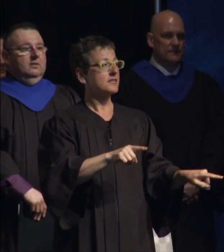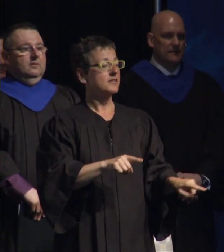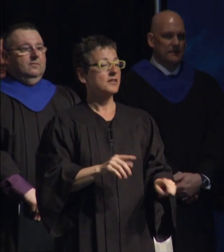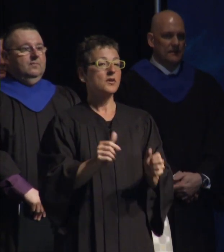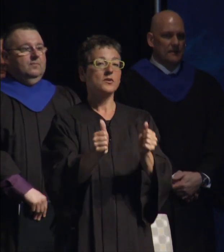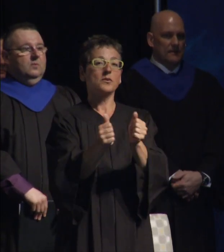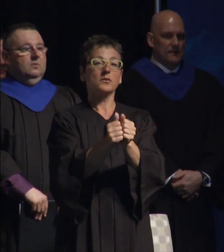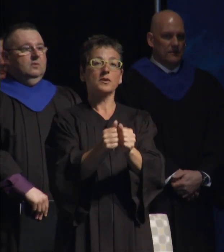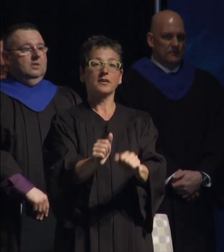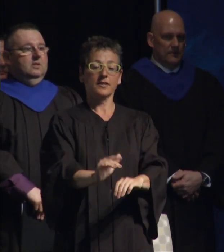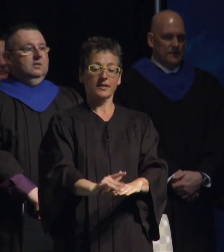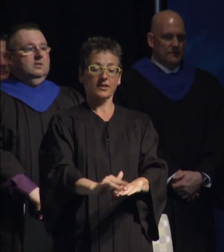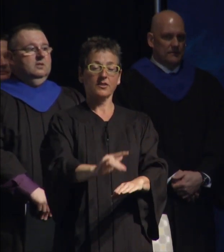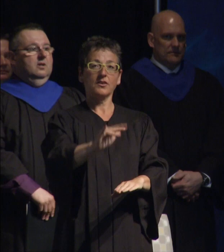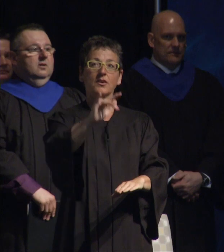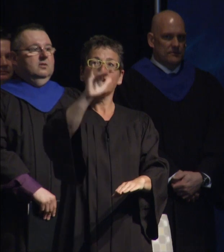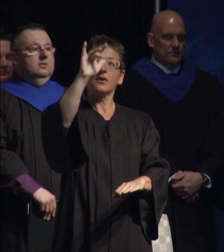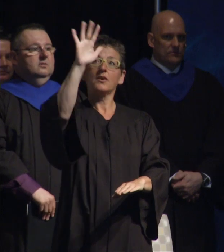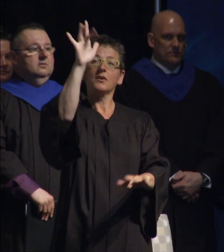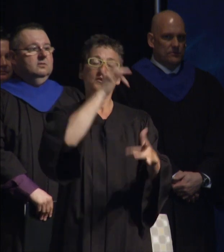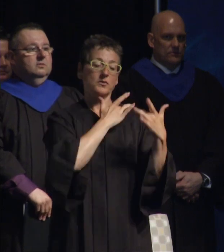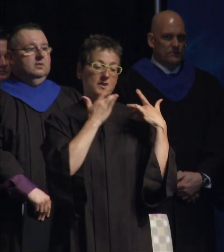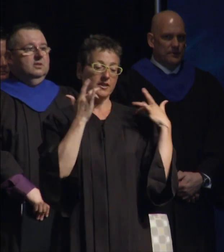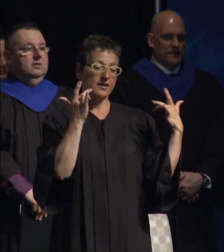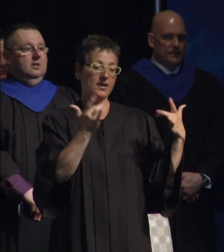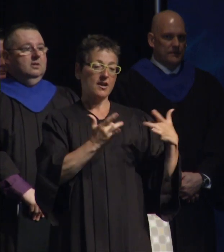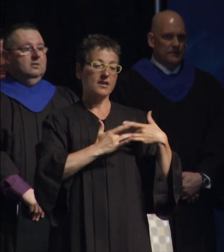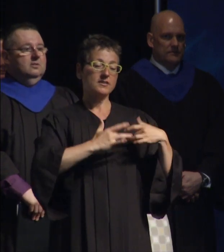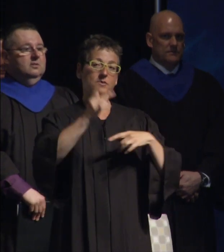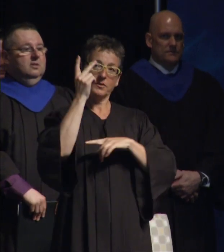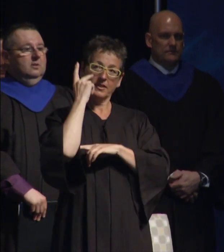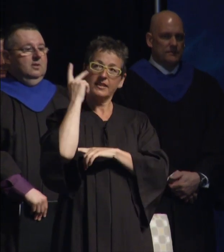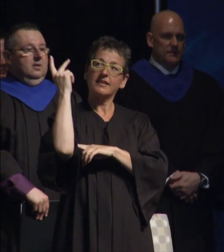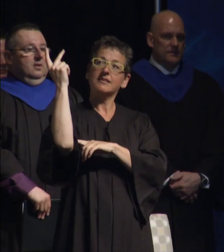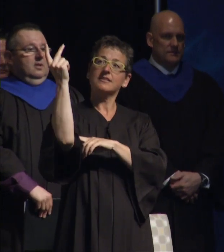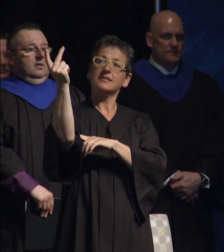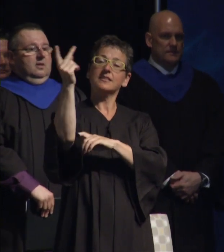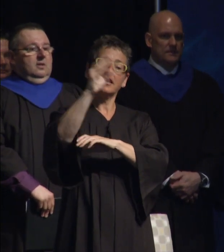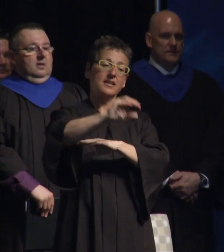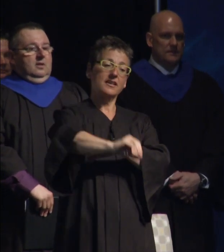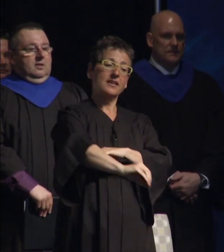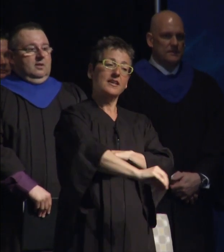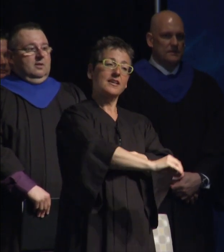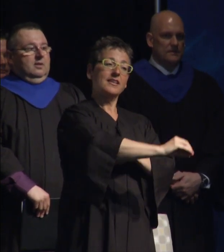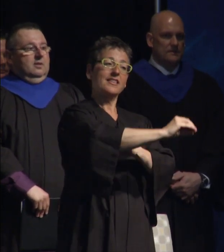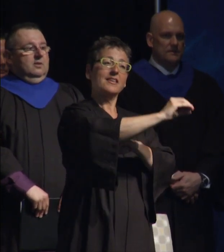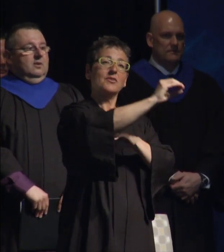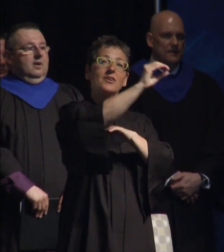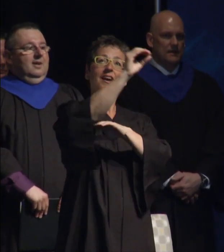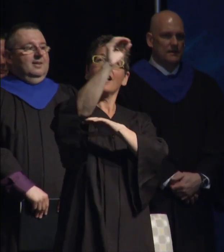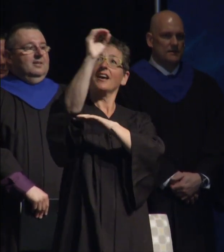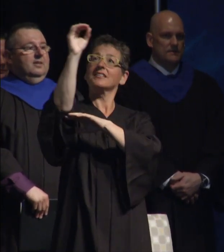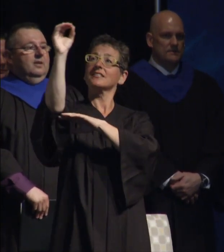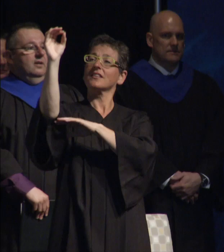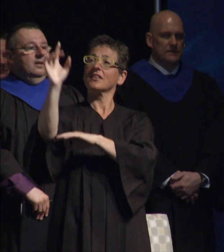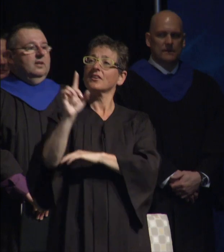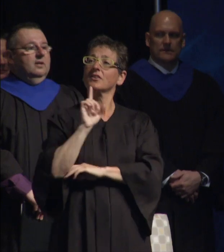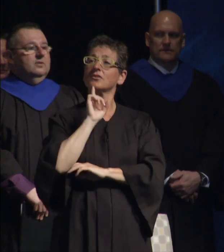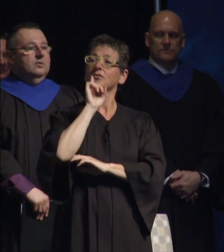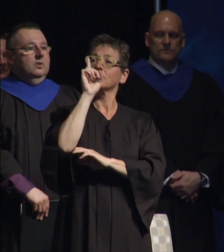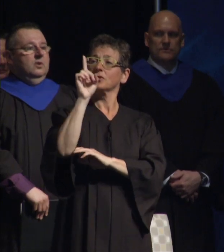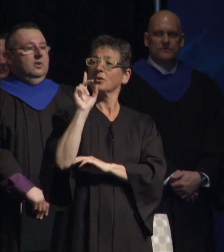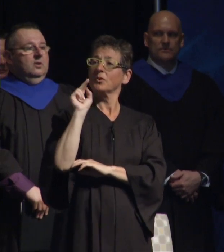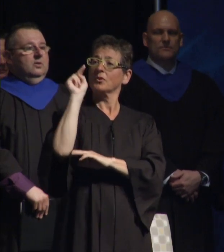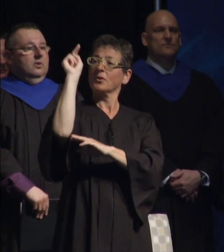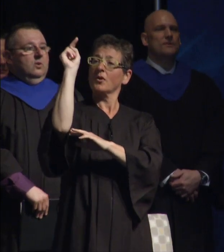command. With glowing hearts we see thee rise,